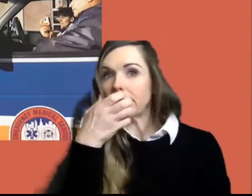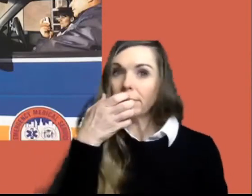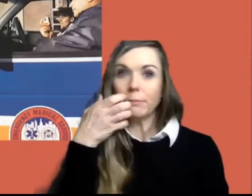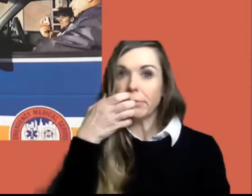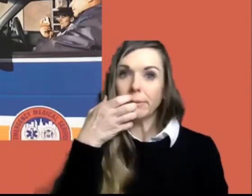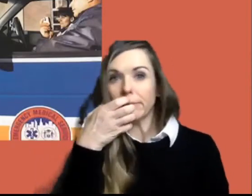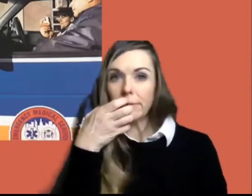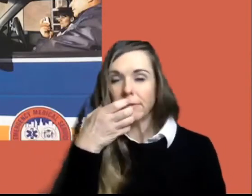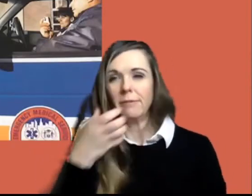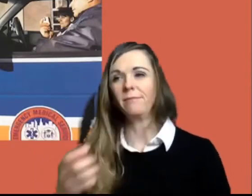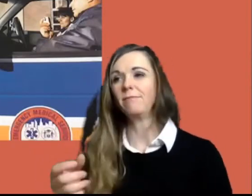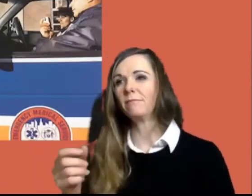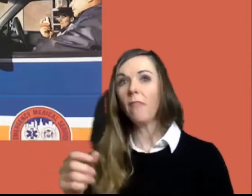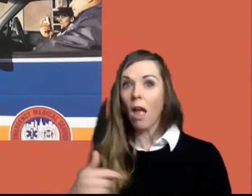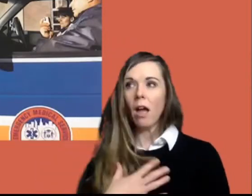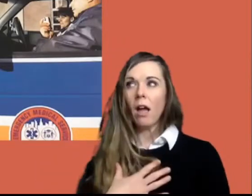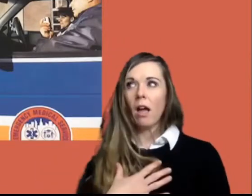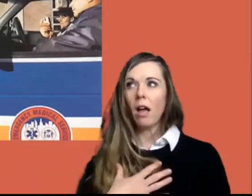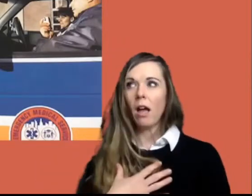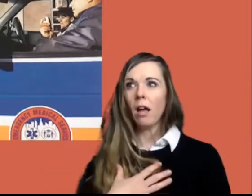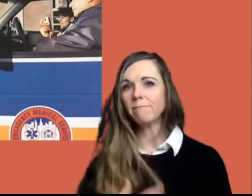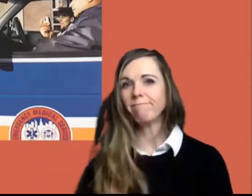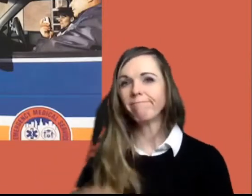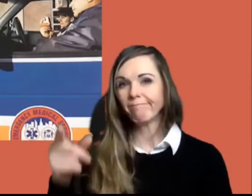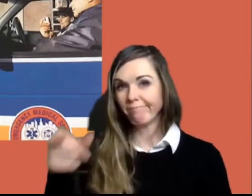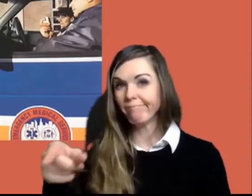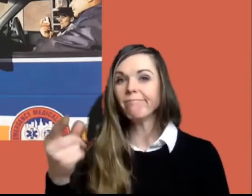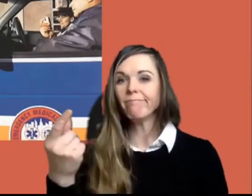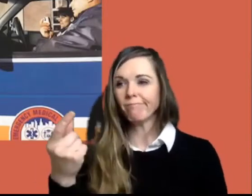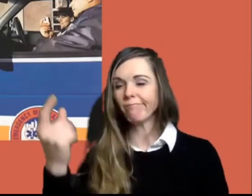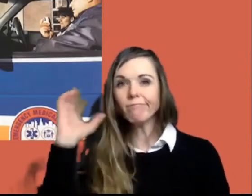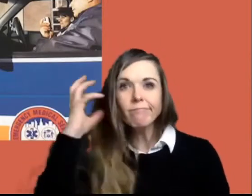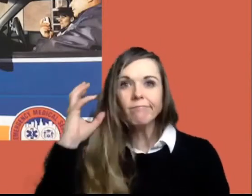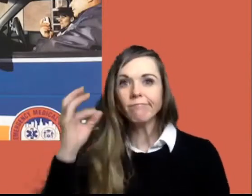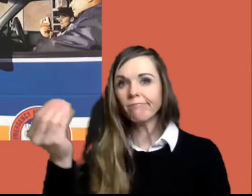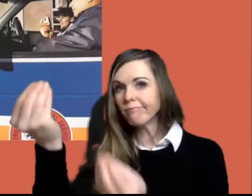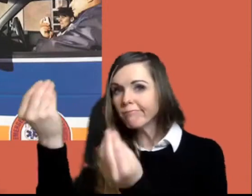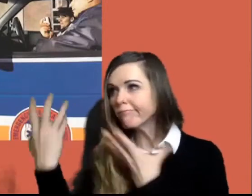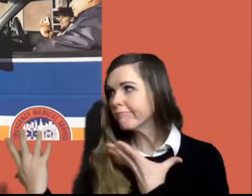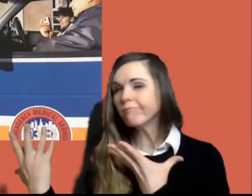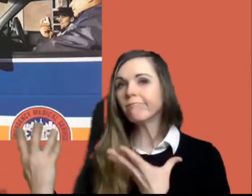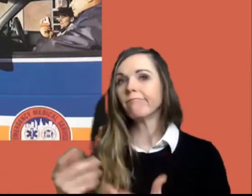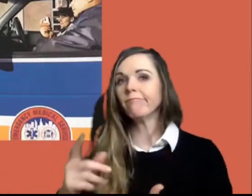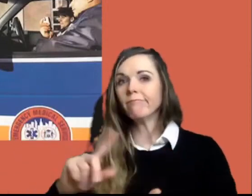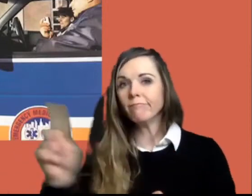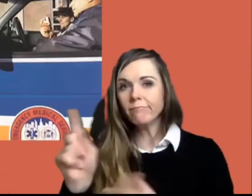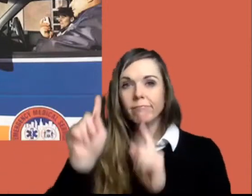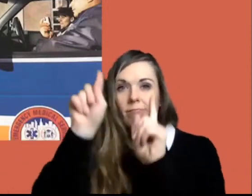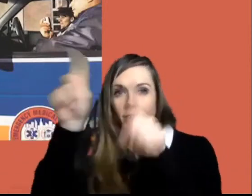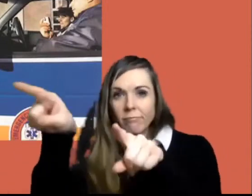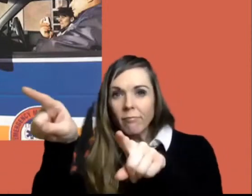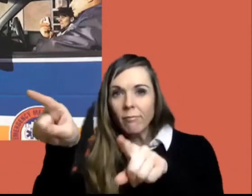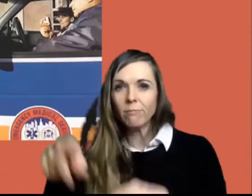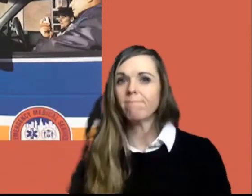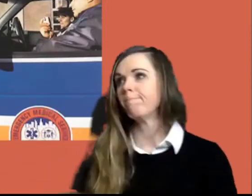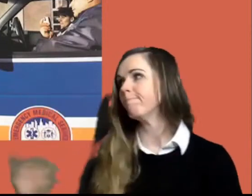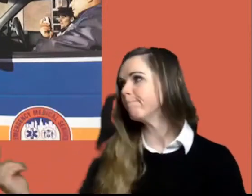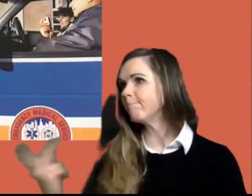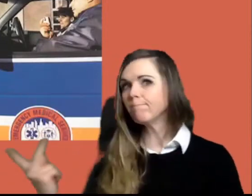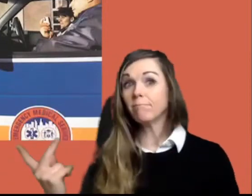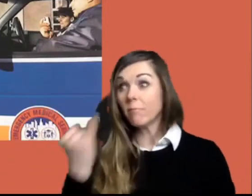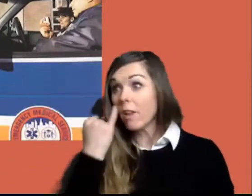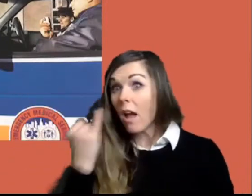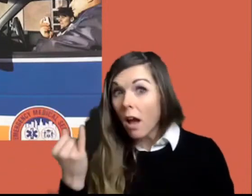our radio. Our radio will start ringing and we pick it up and talk into the microphone. We hear that something is